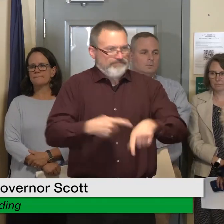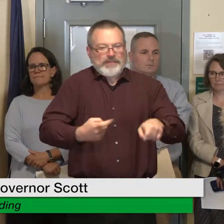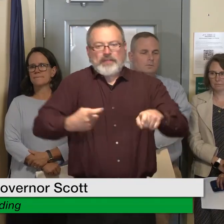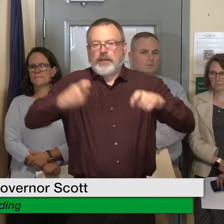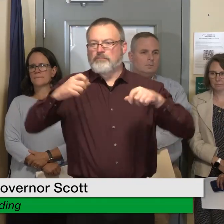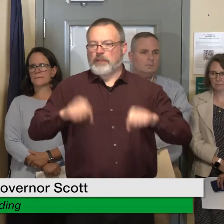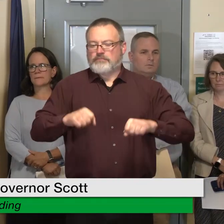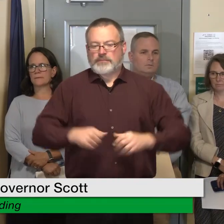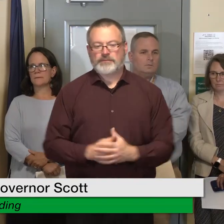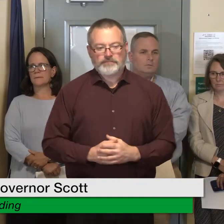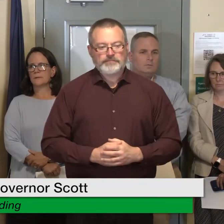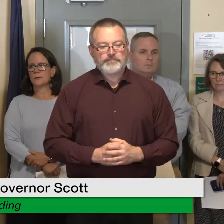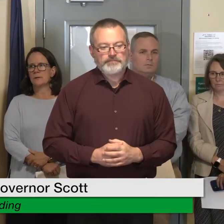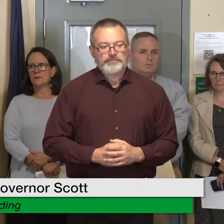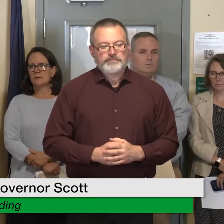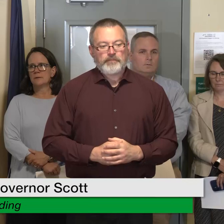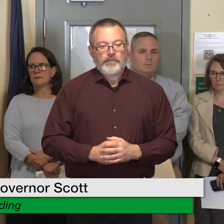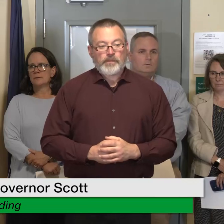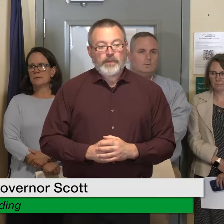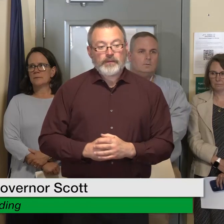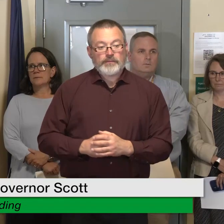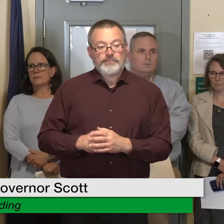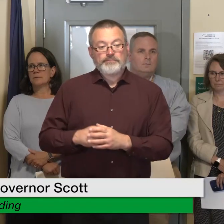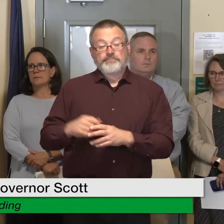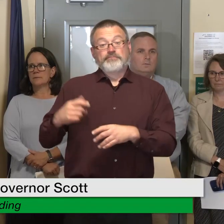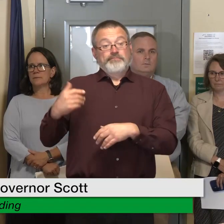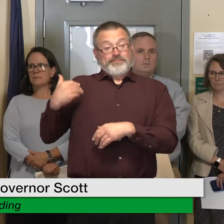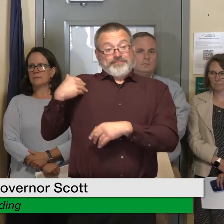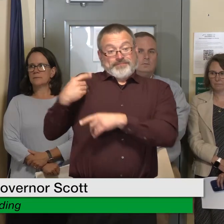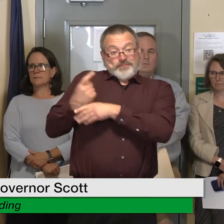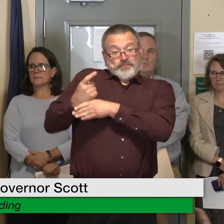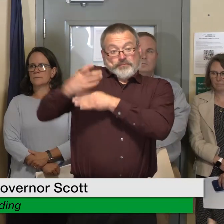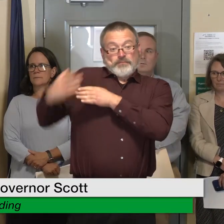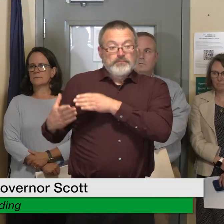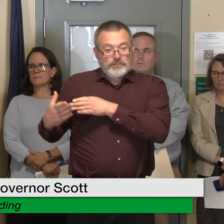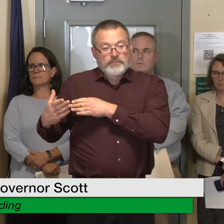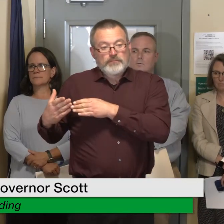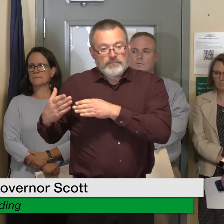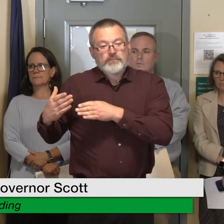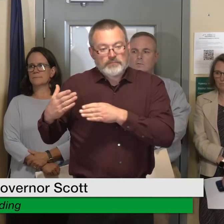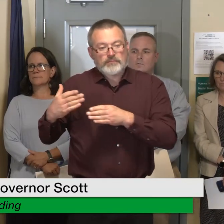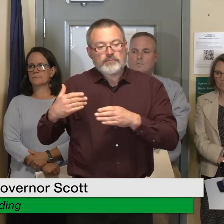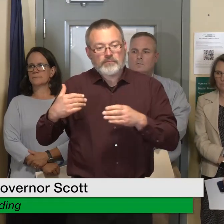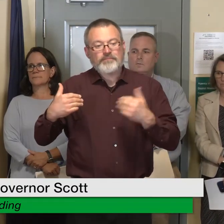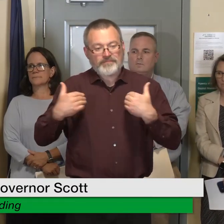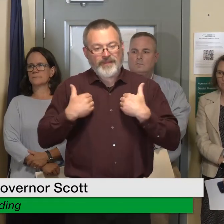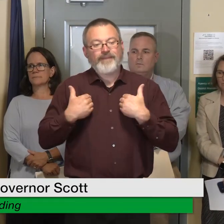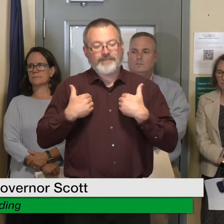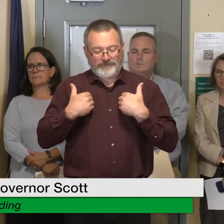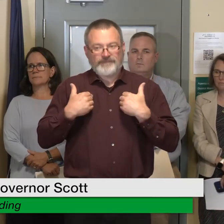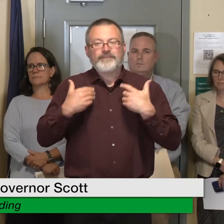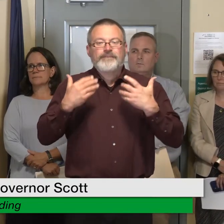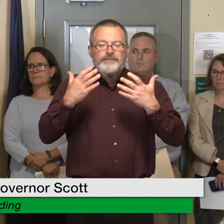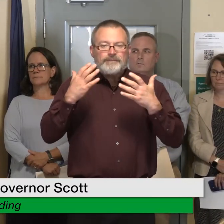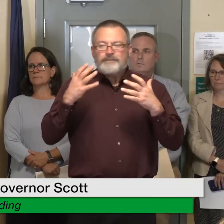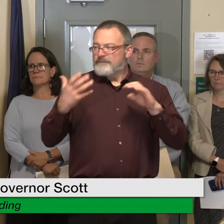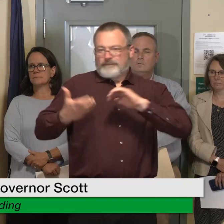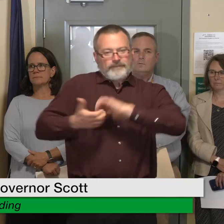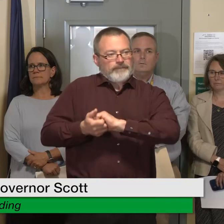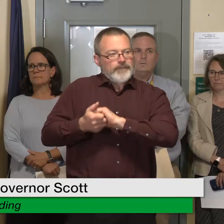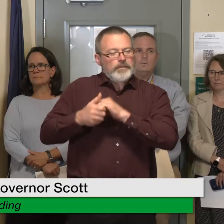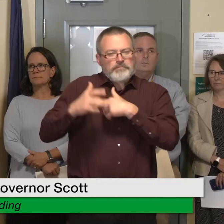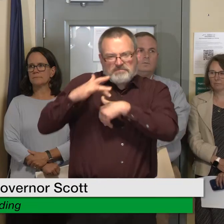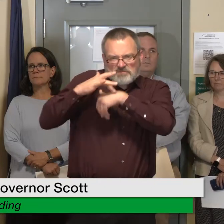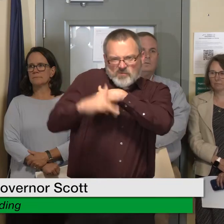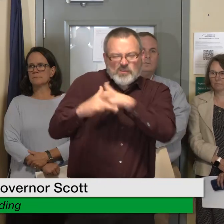Over the weekend, we submitted a request for a joint preliminary damage assessment from FEMA, which